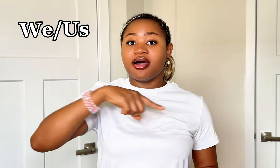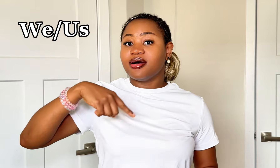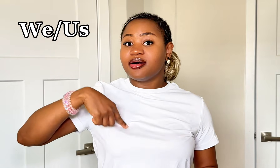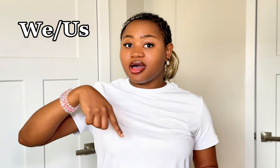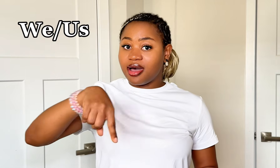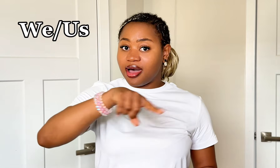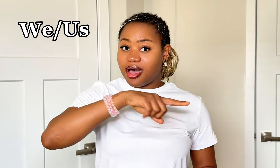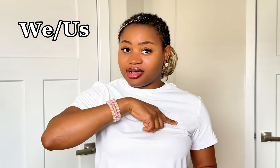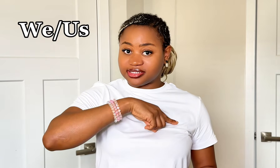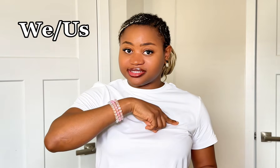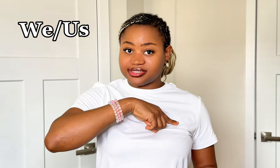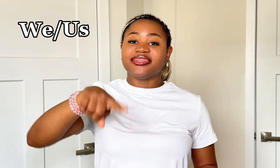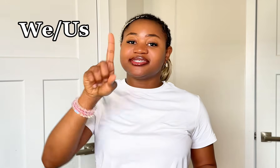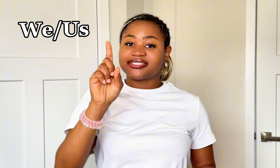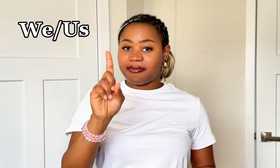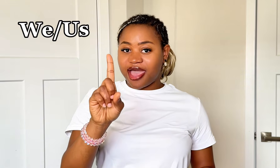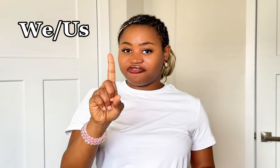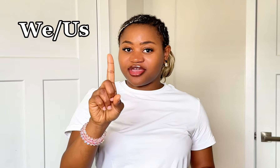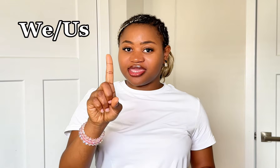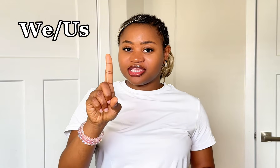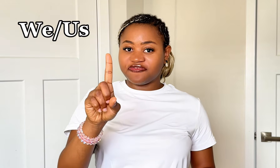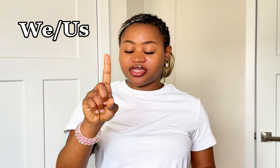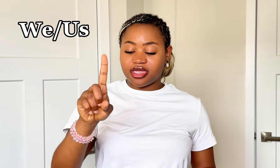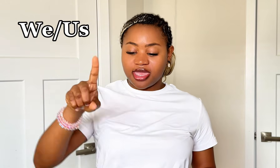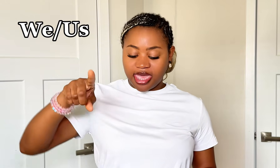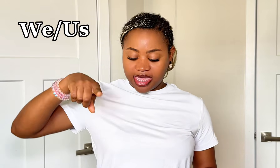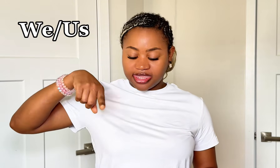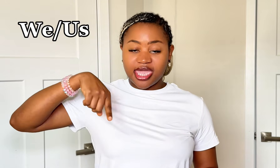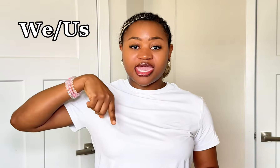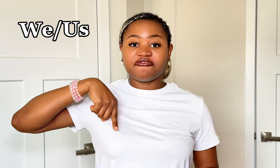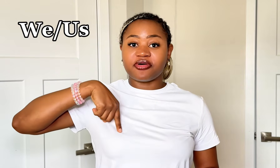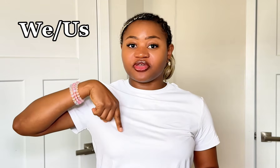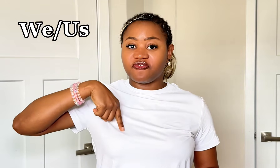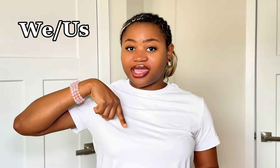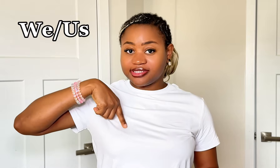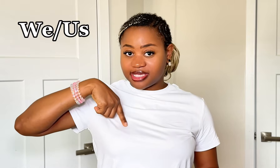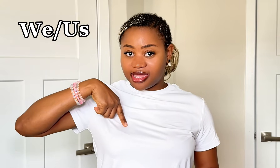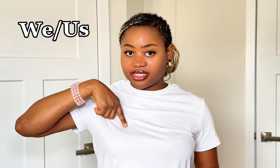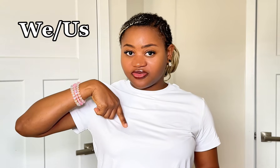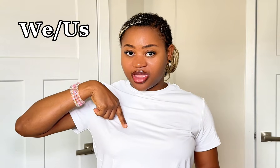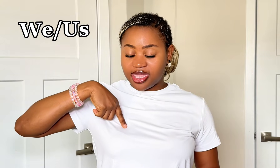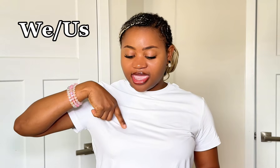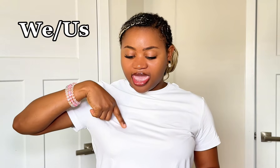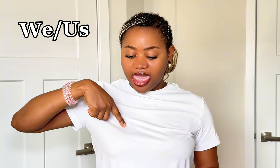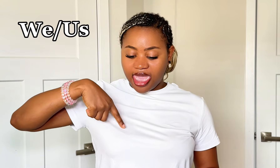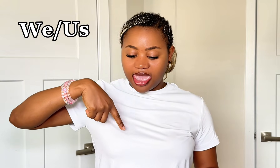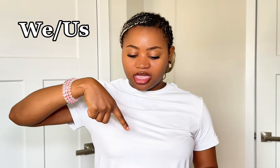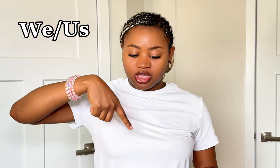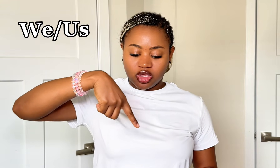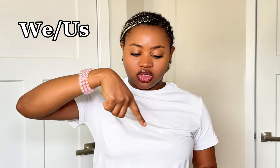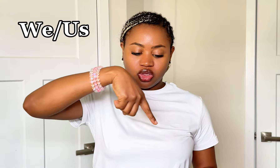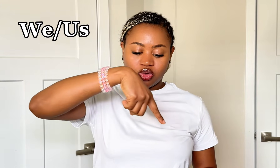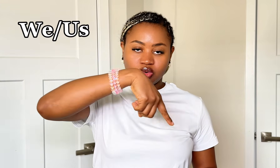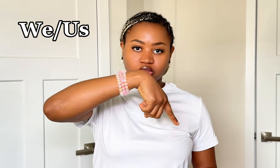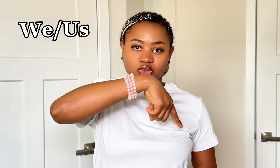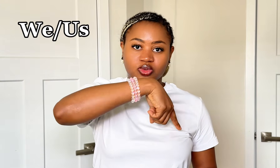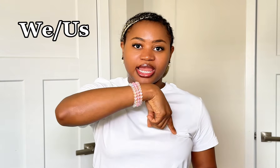or us. This time have your index finger, take it from the right side, right? And you do like